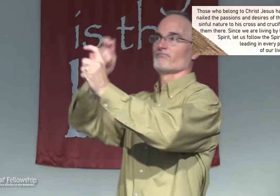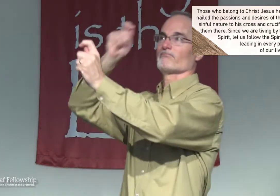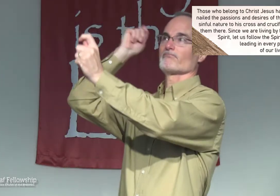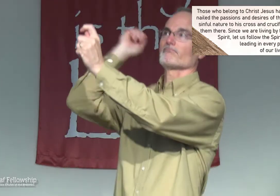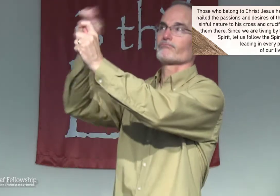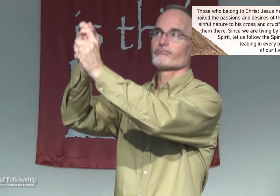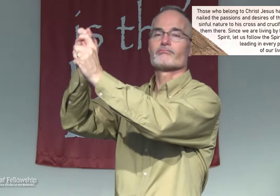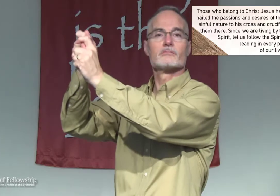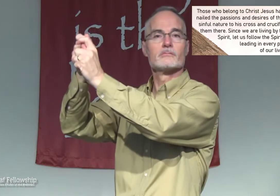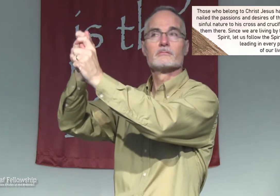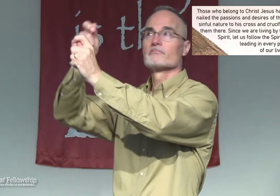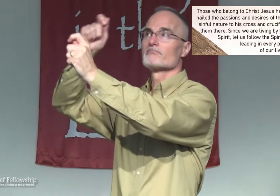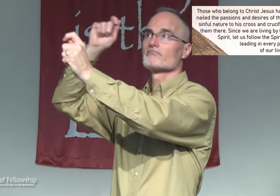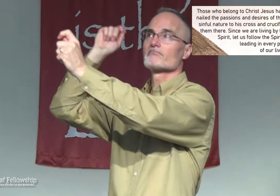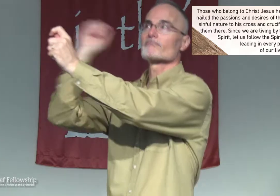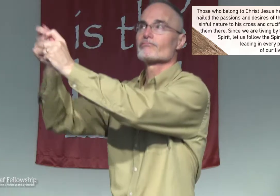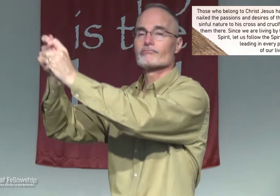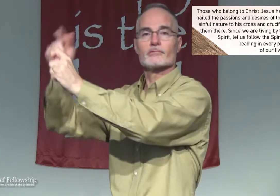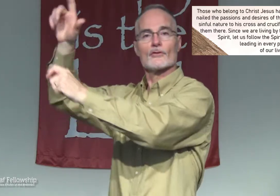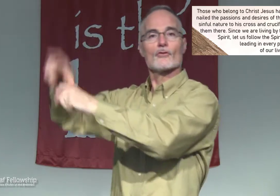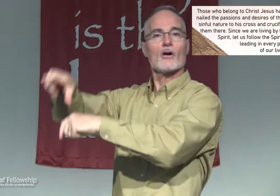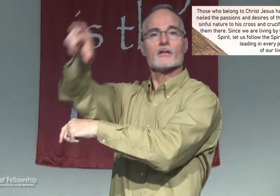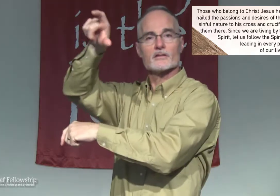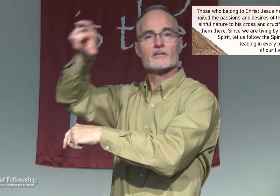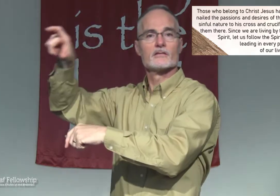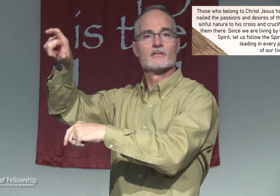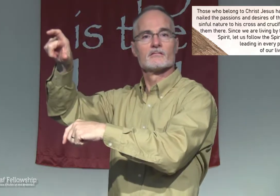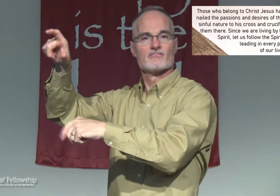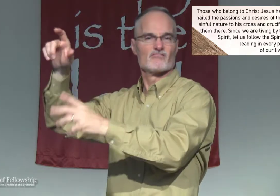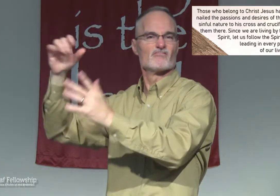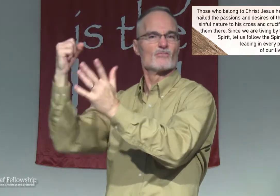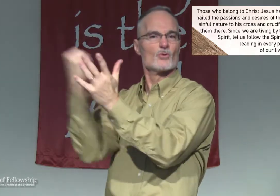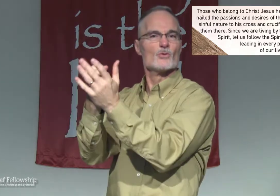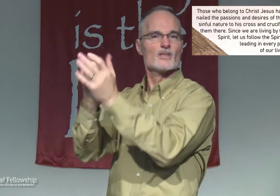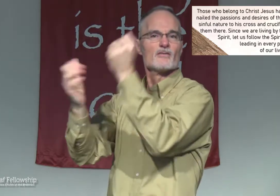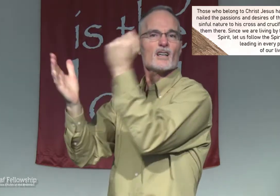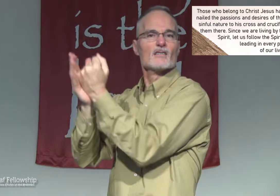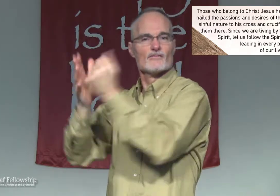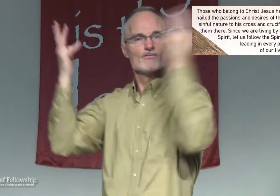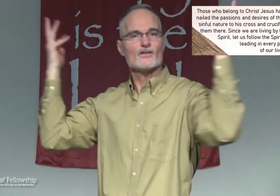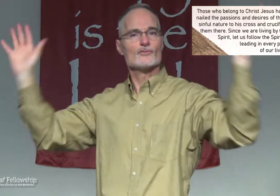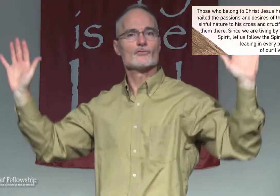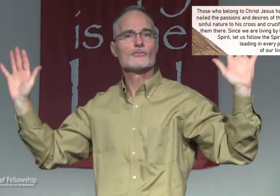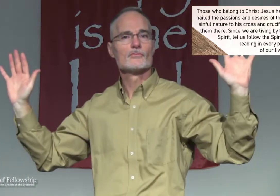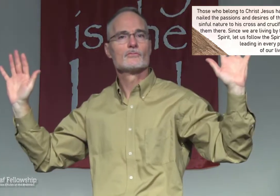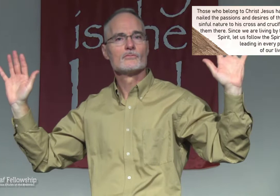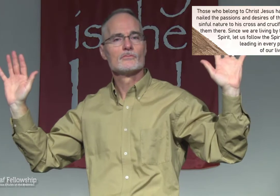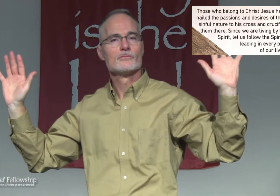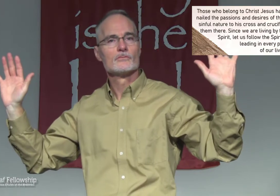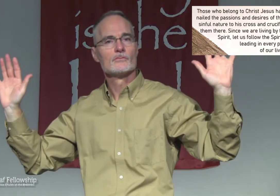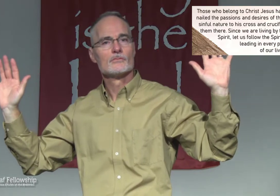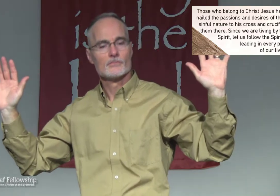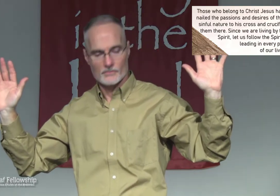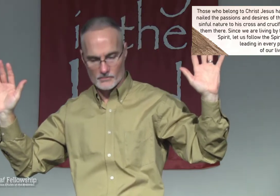sinful nature to his cross and crucified them there.